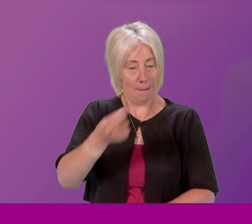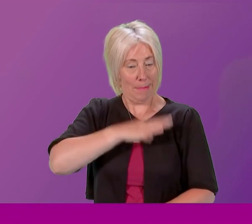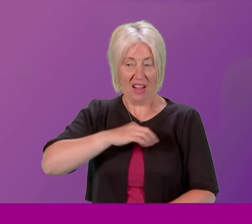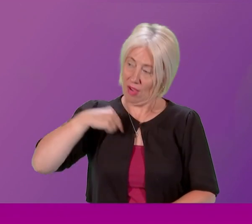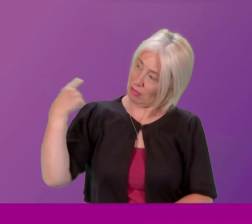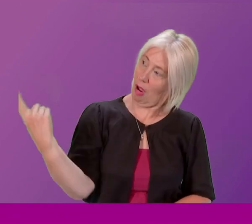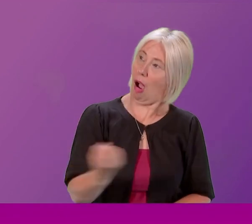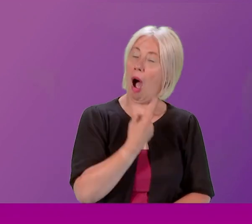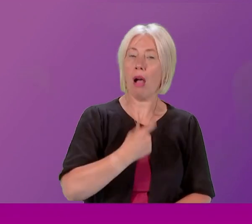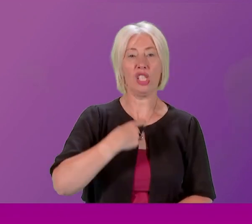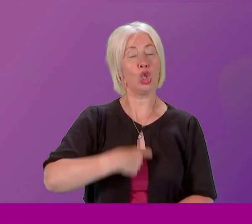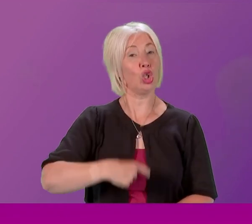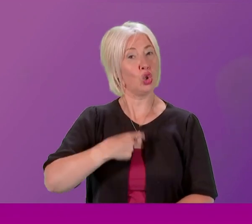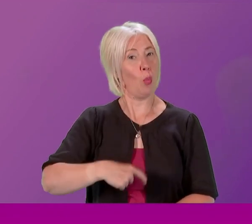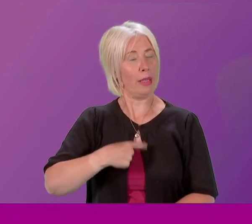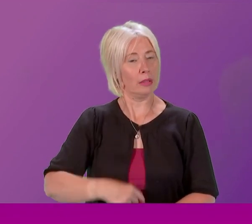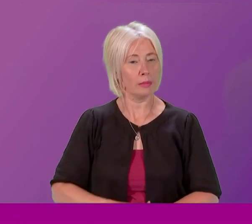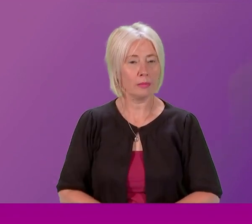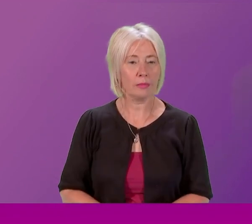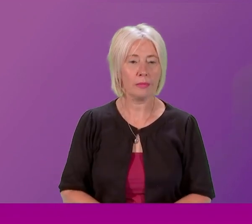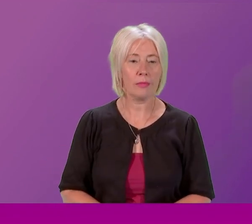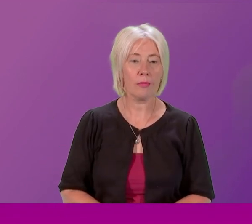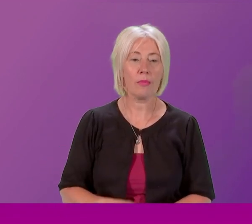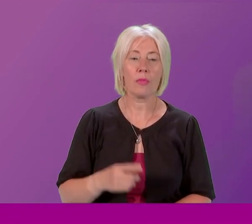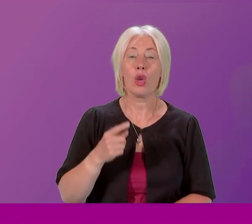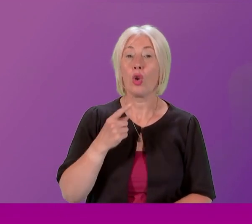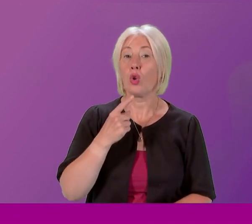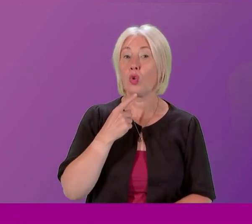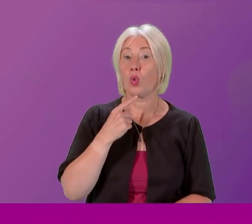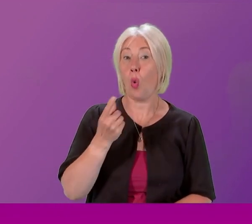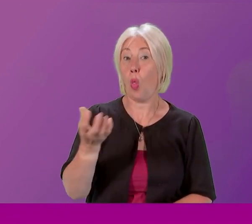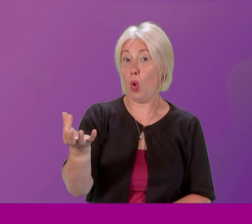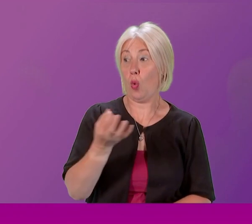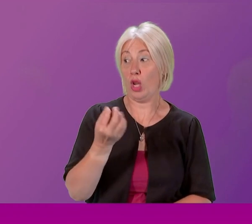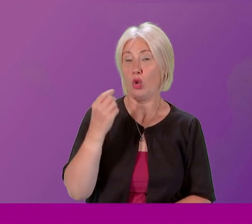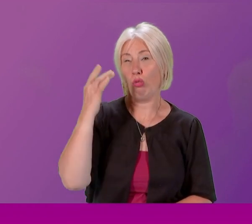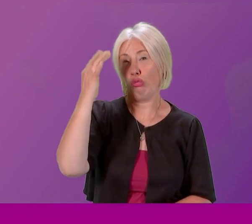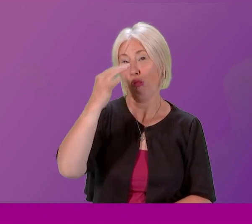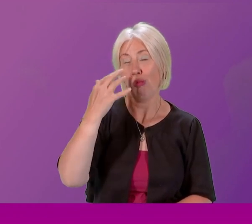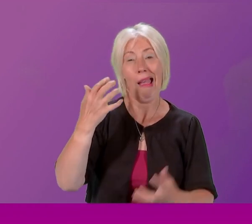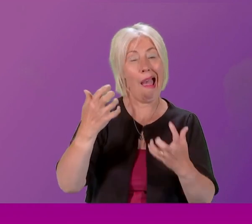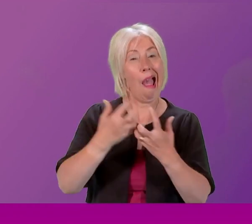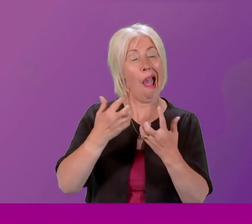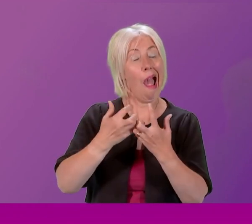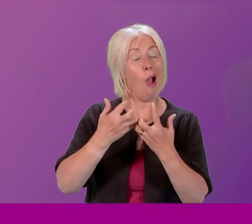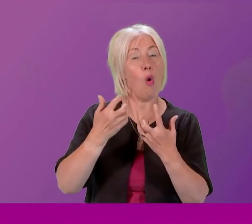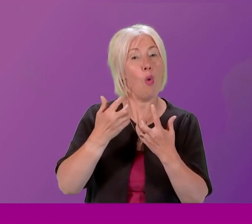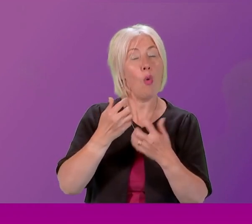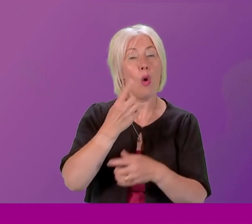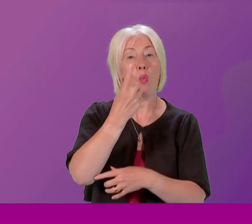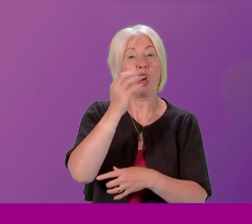So, going on from the question that you just pondered yourself, how will we be listening to music